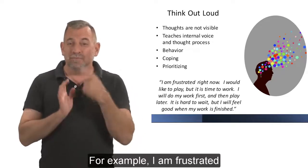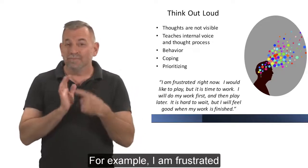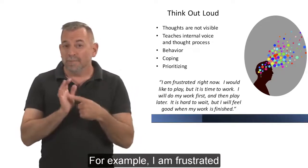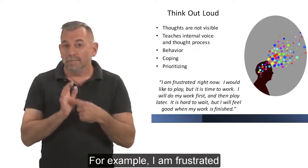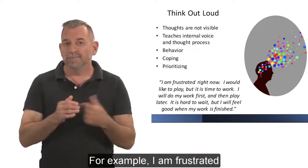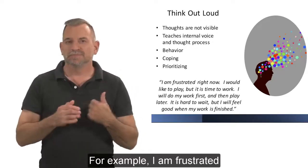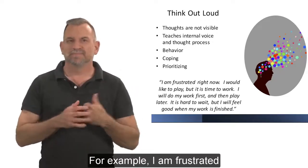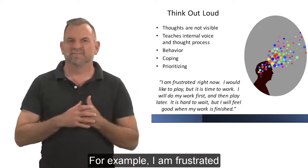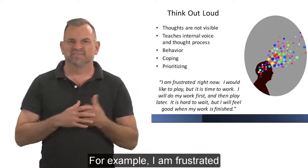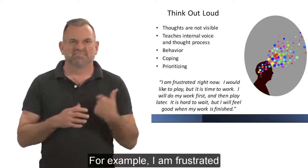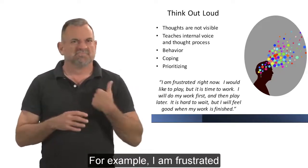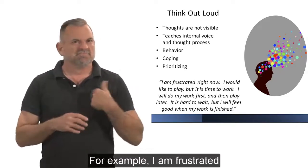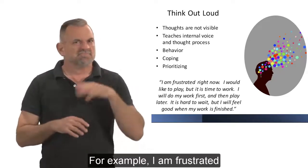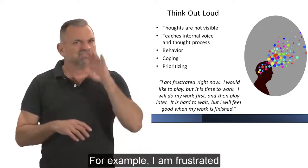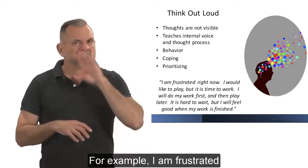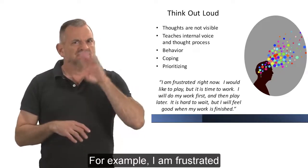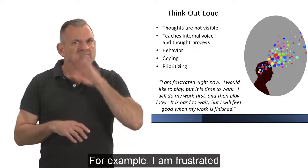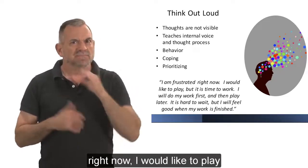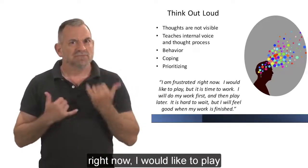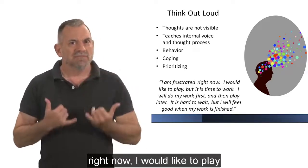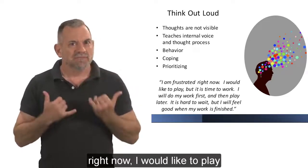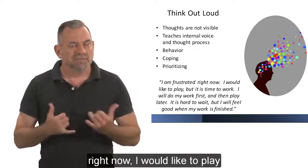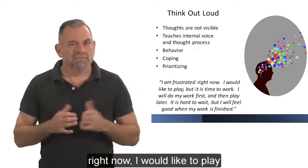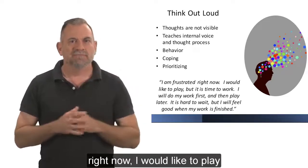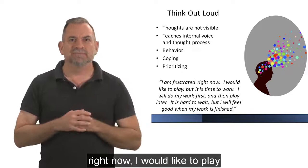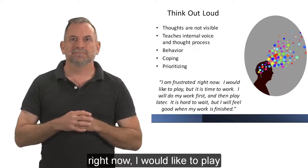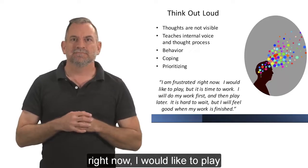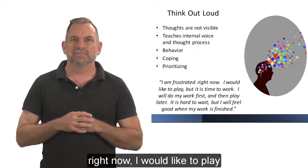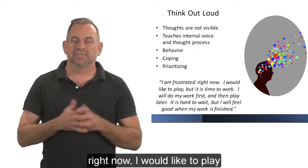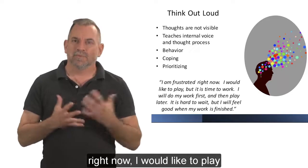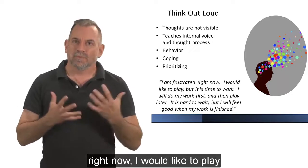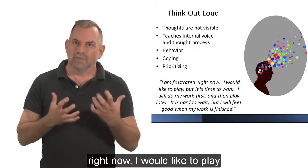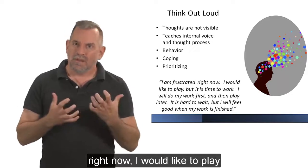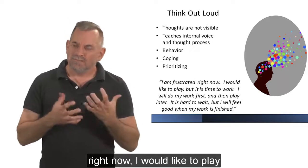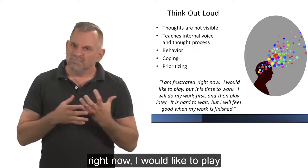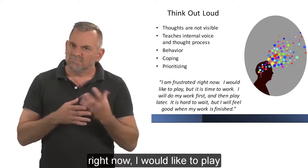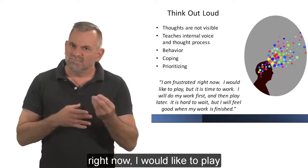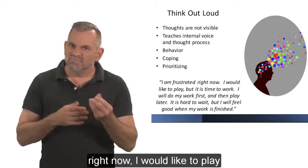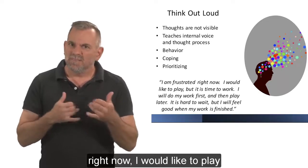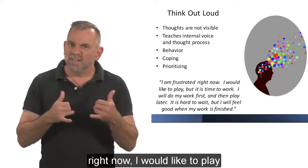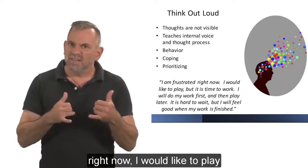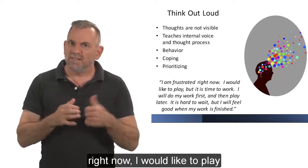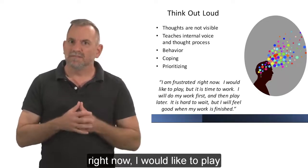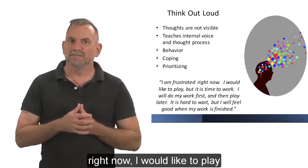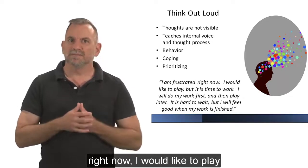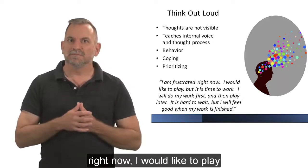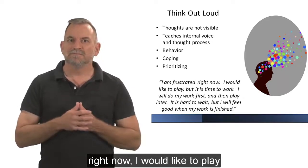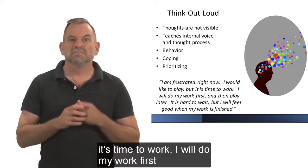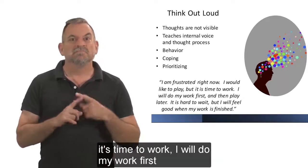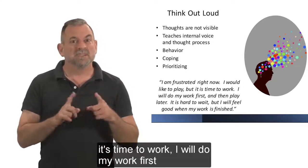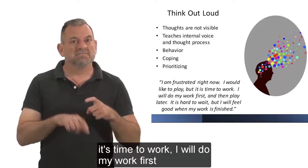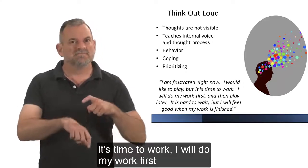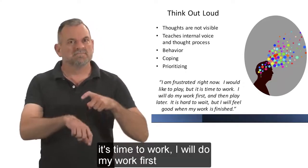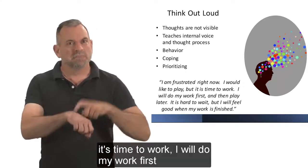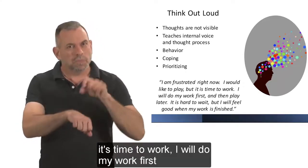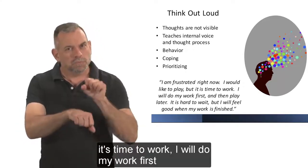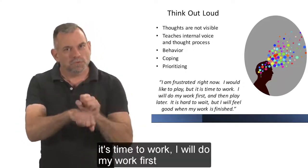For example, I am frustrated right now. I would like to play, but it's time to